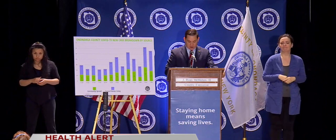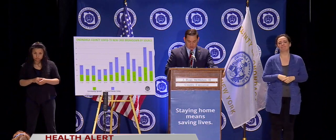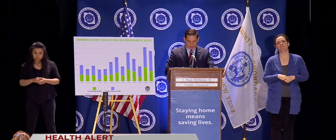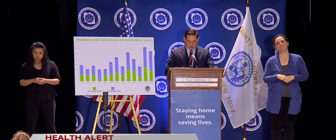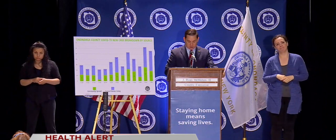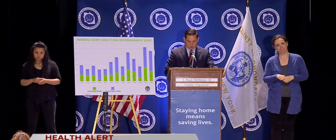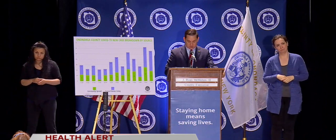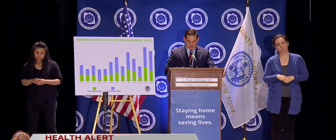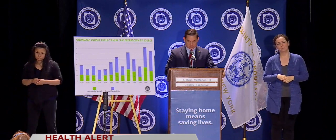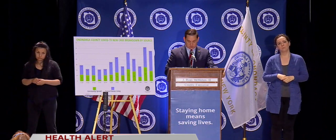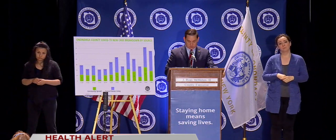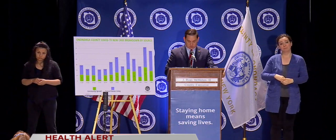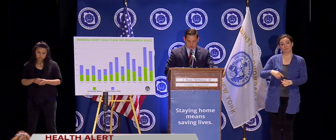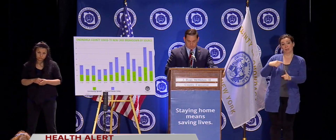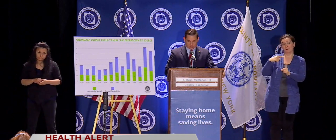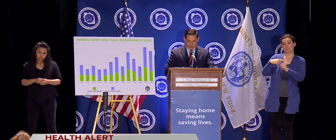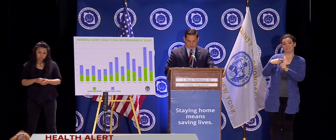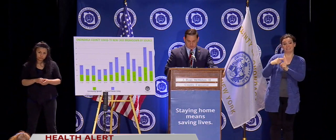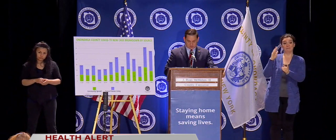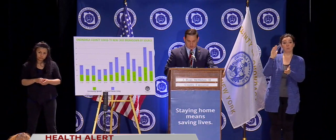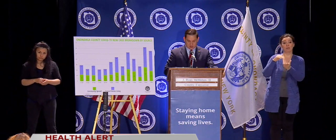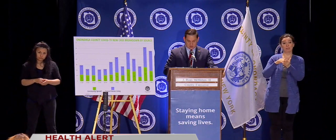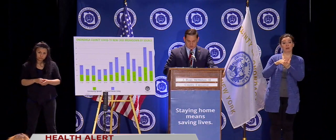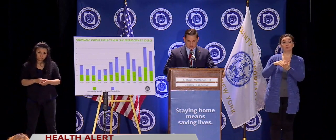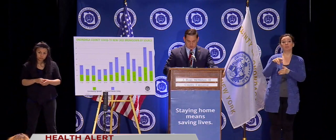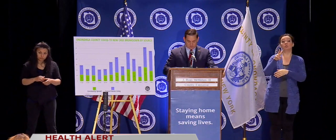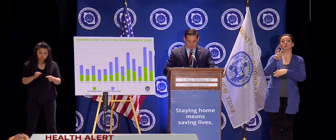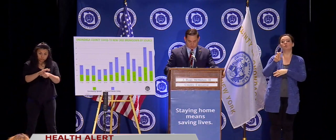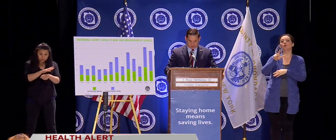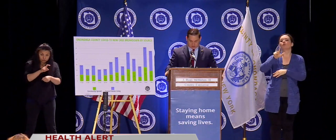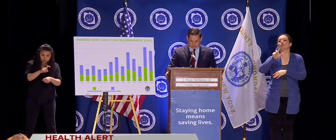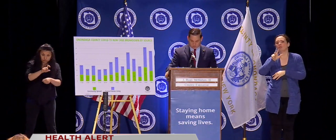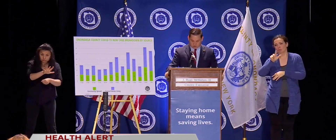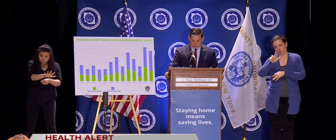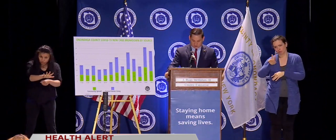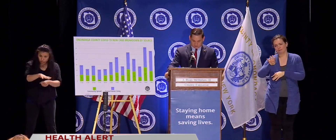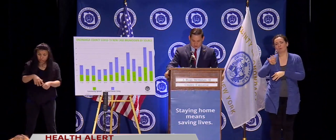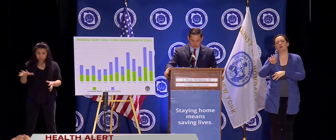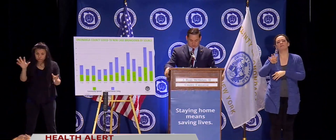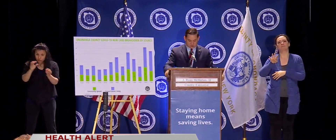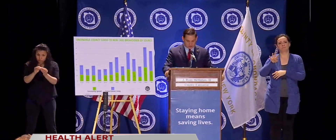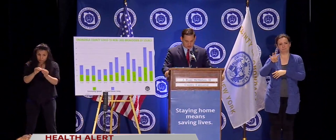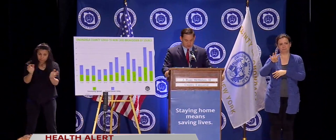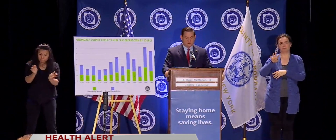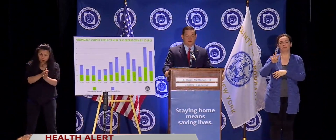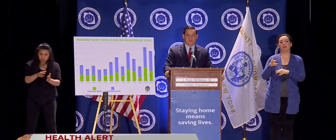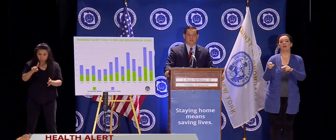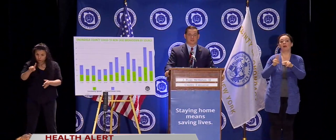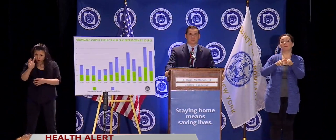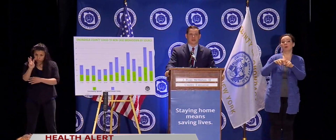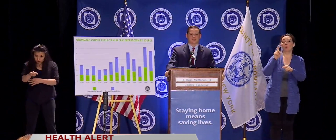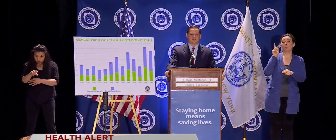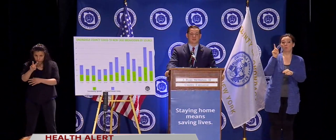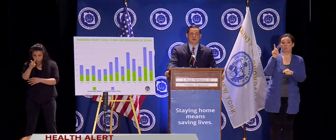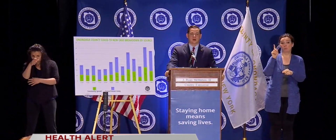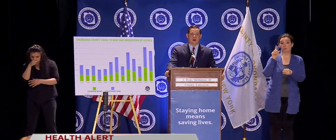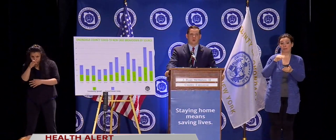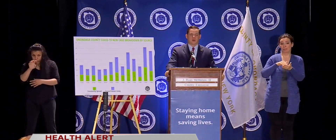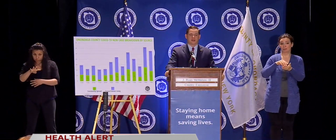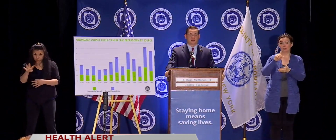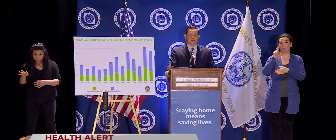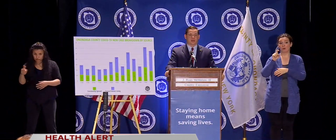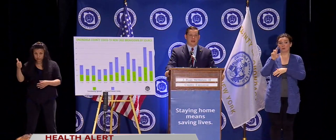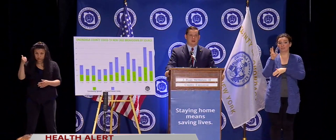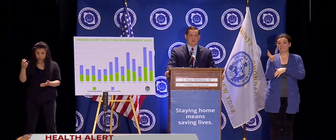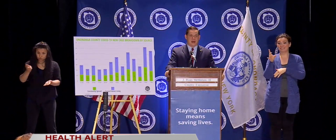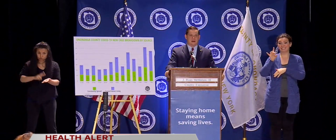we now have 1,234 cases. This is up from 1,178 yesterday, 56 new cases. We'll